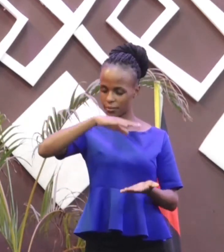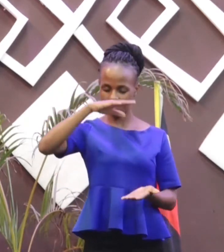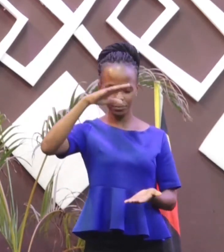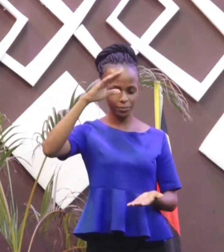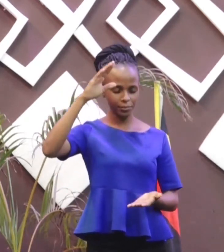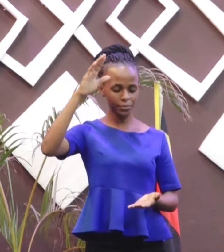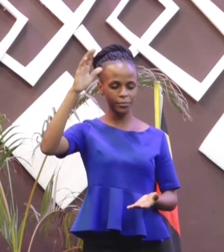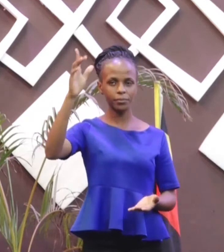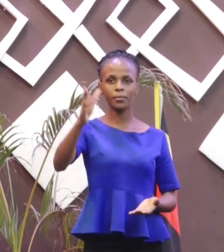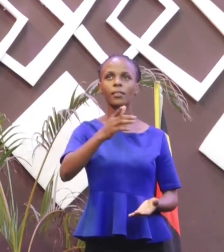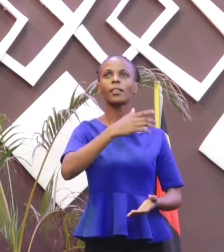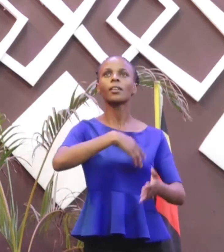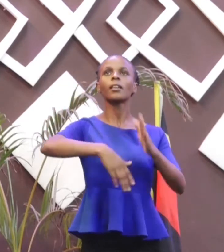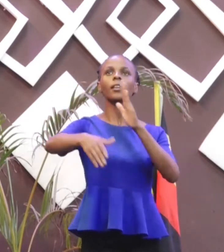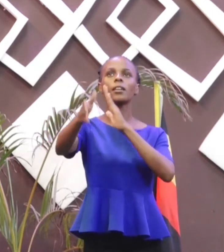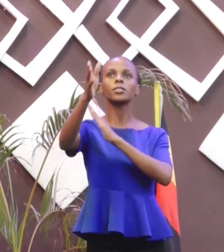cheunyisa